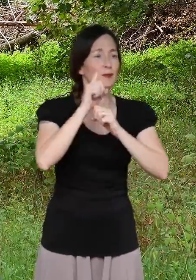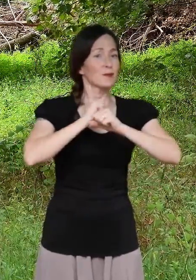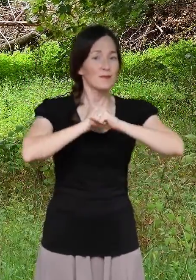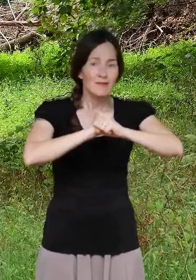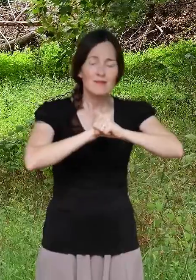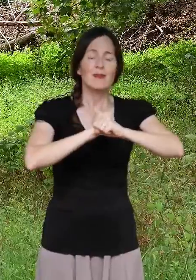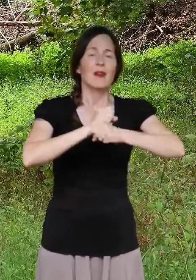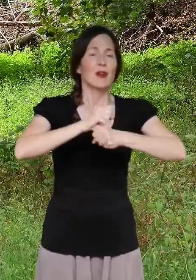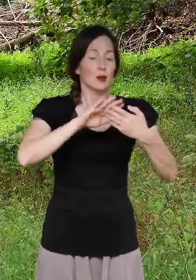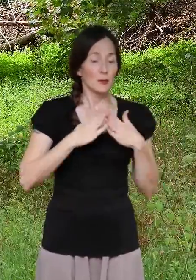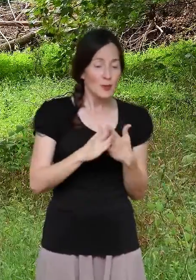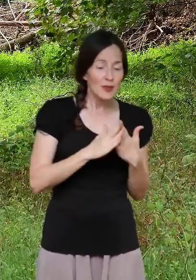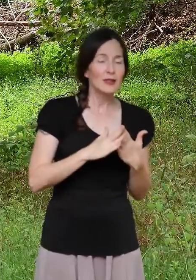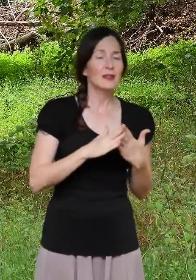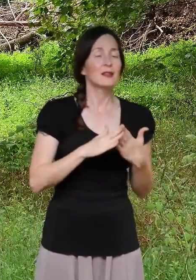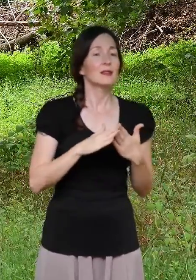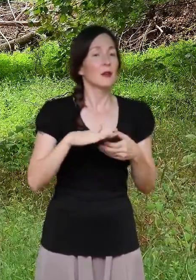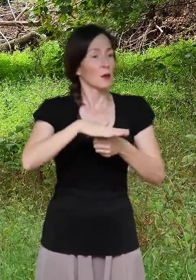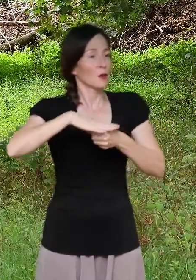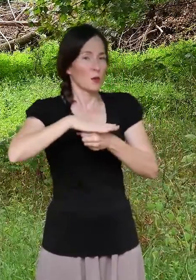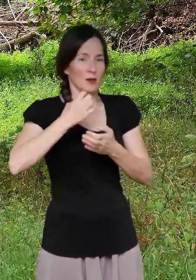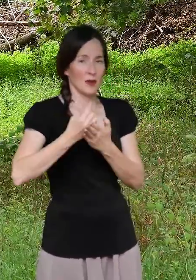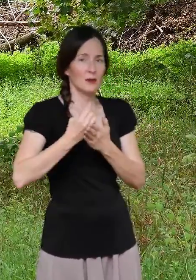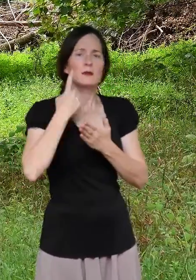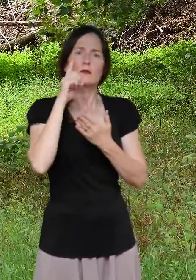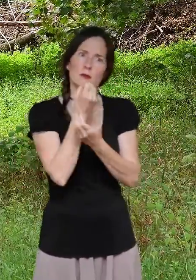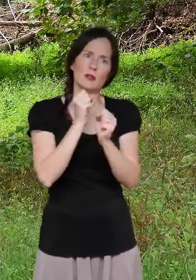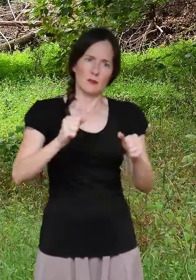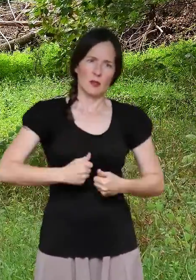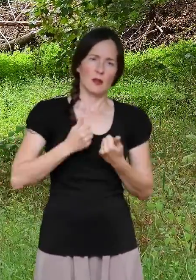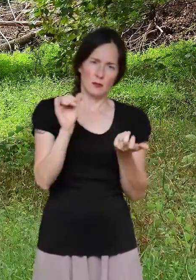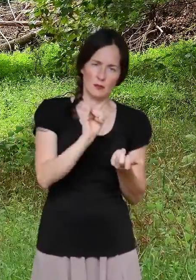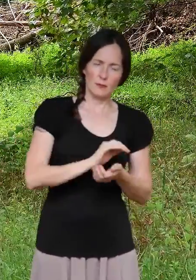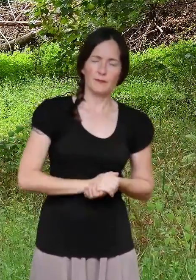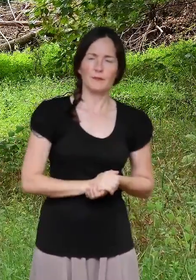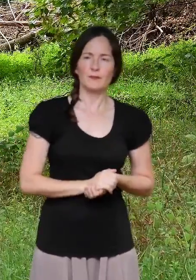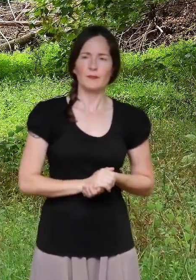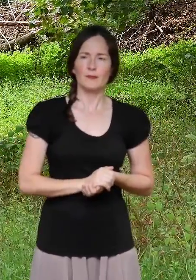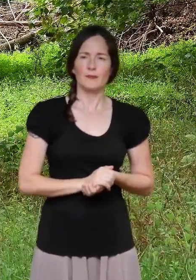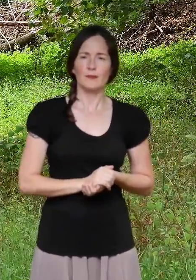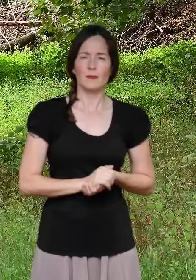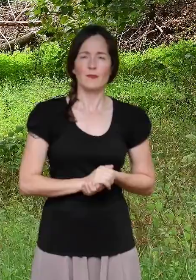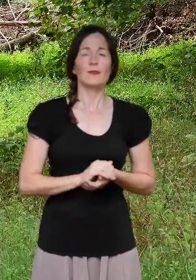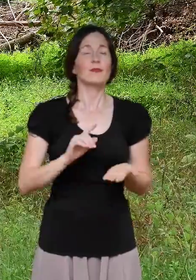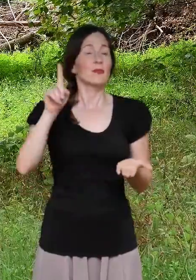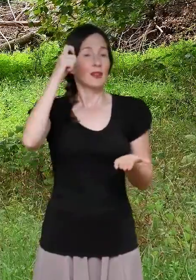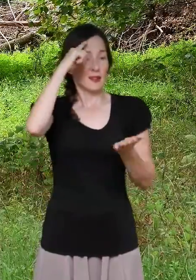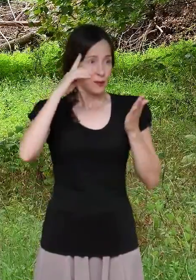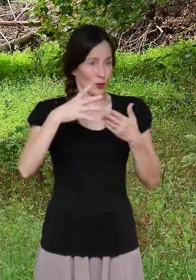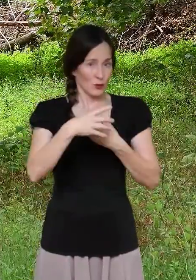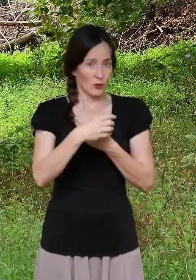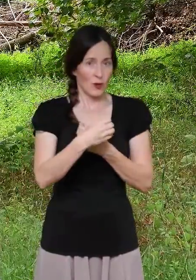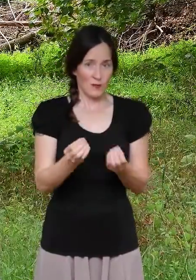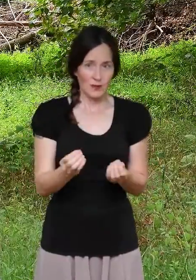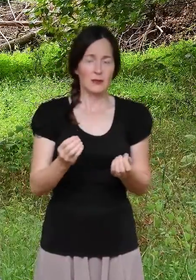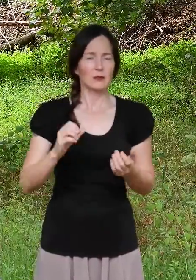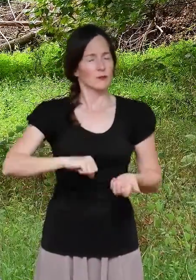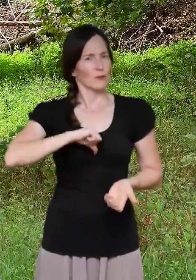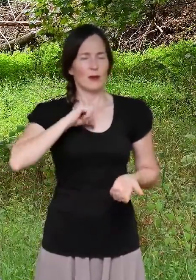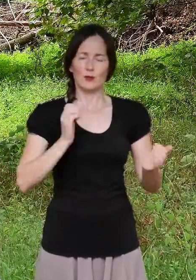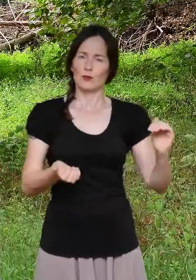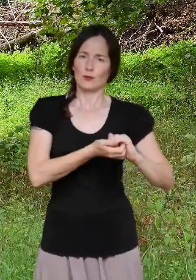economies and in order to save lives. And our administration is proud to partner with Howard County. We're proud to have